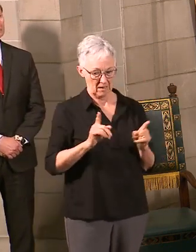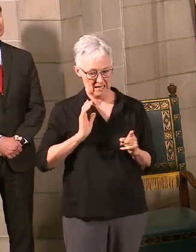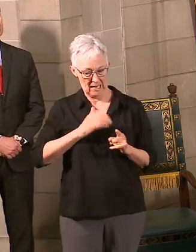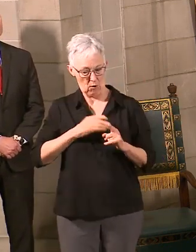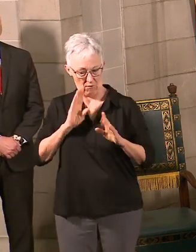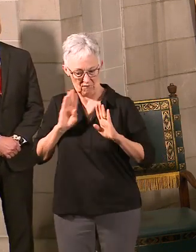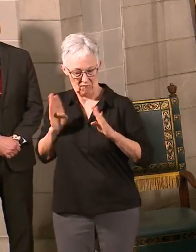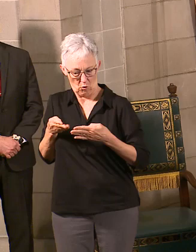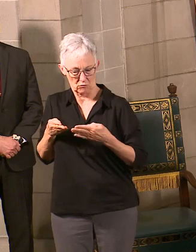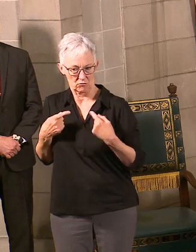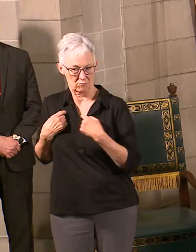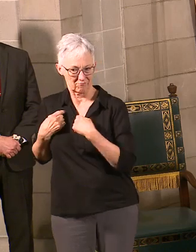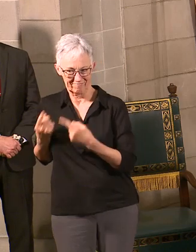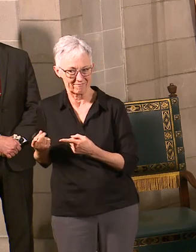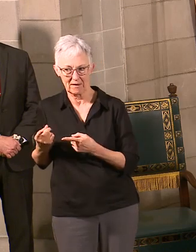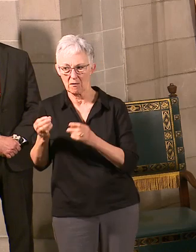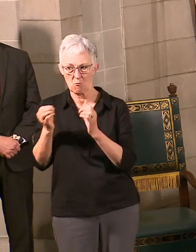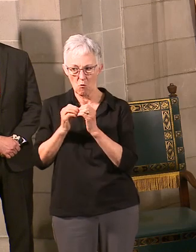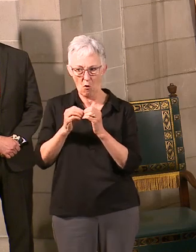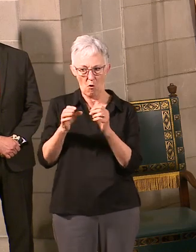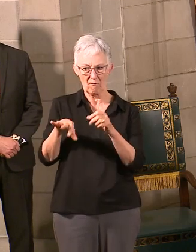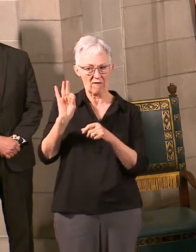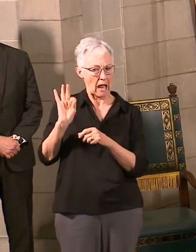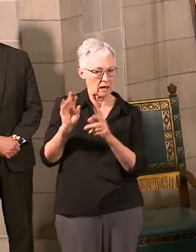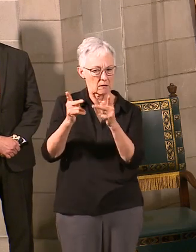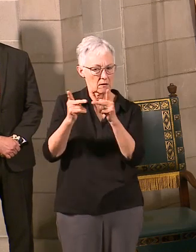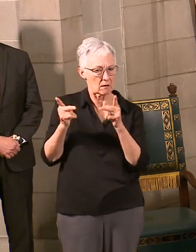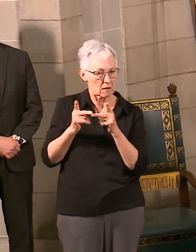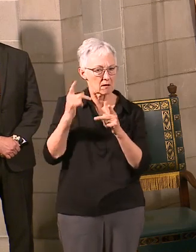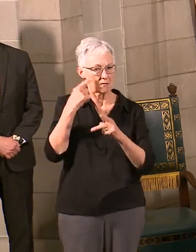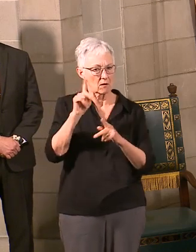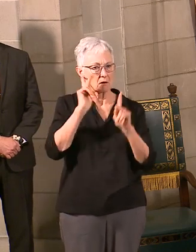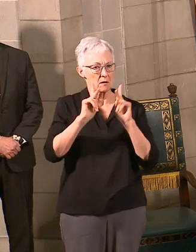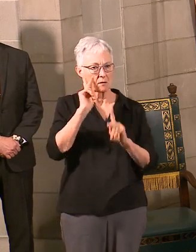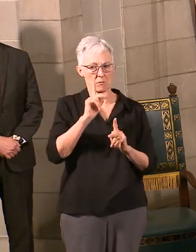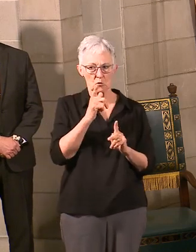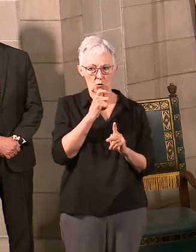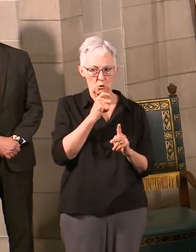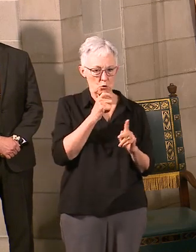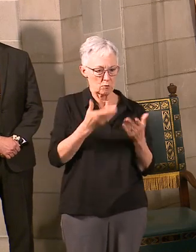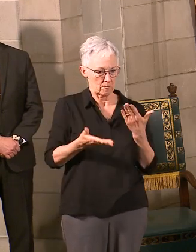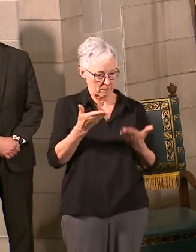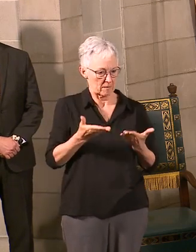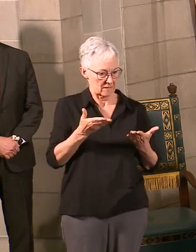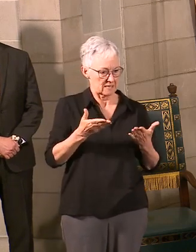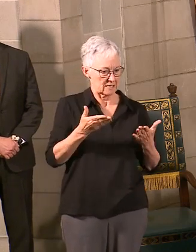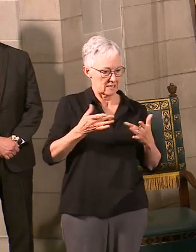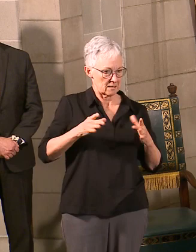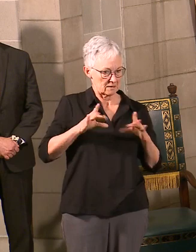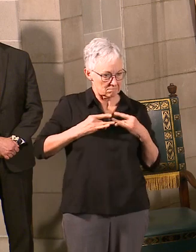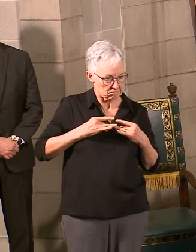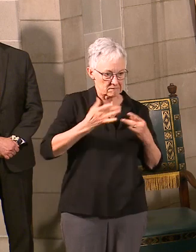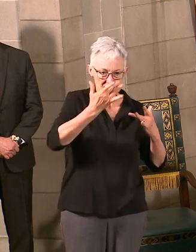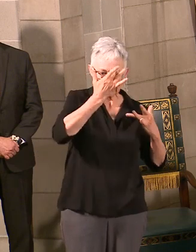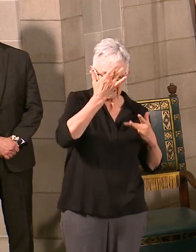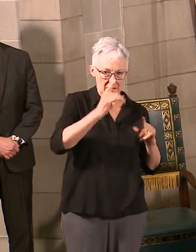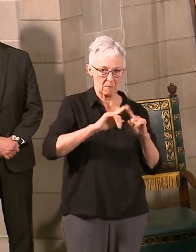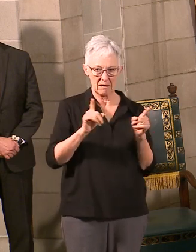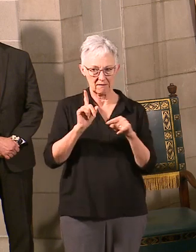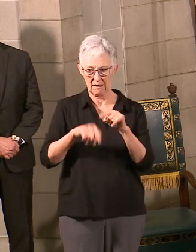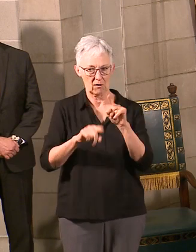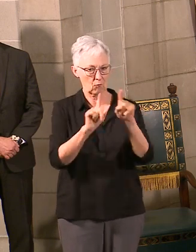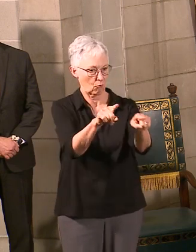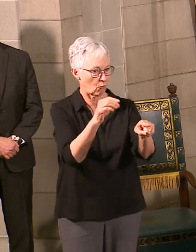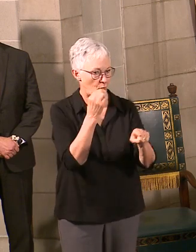have been at the state looking at other ways to be able to address some of the housing issues we've got here in the state with other programs. But again, those typically tend to